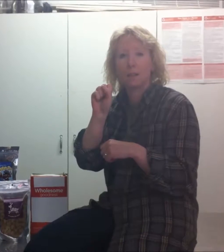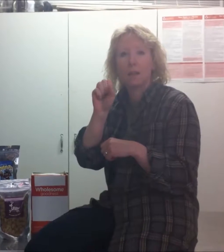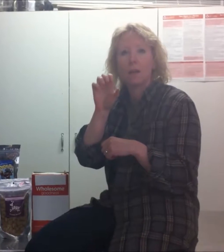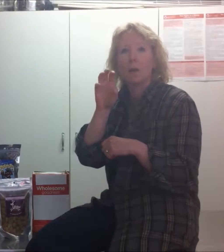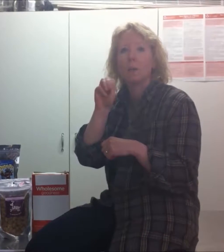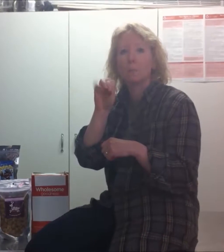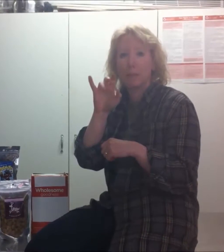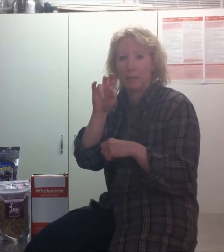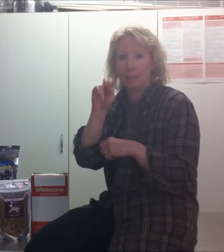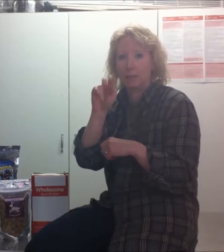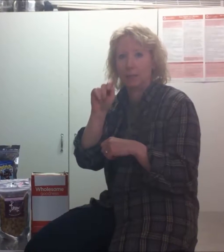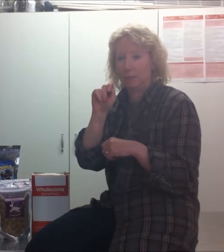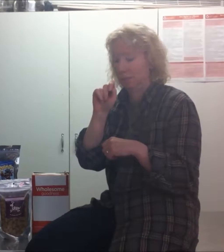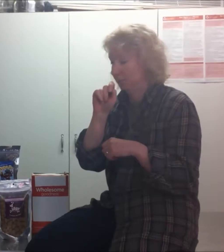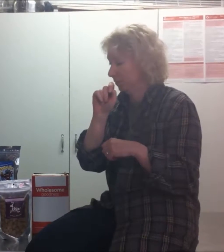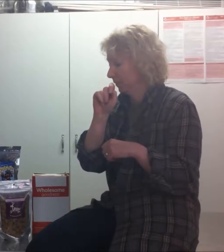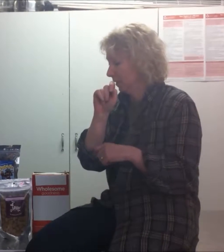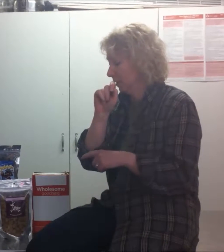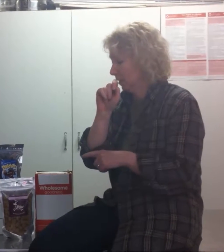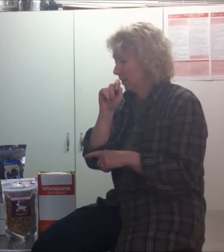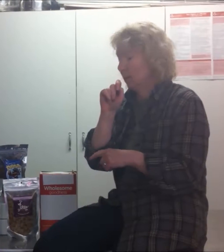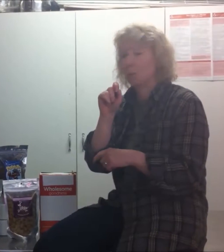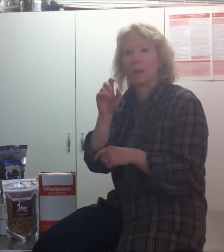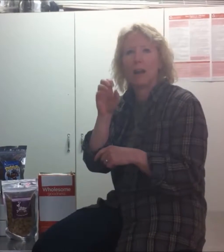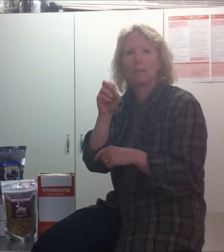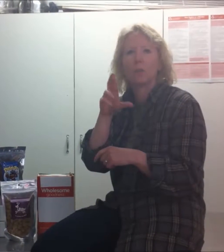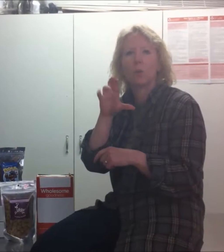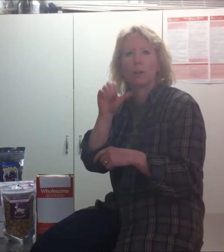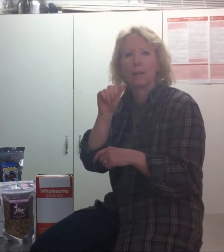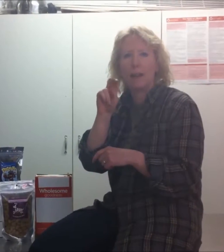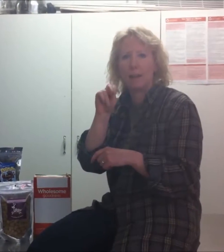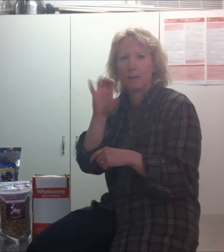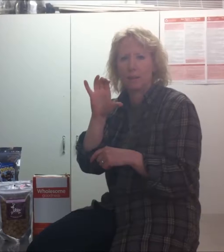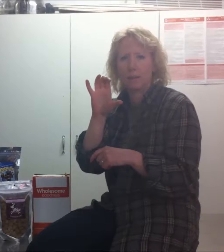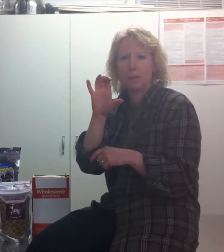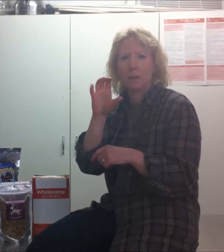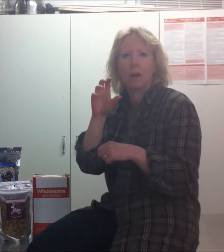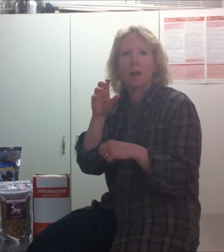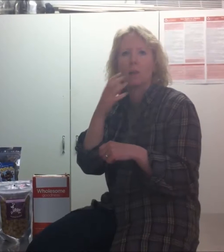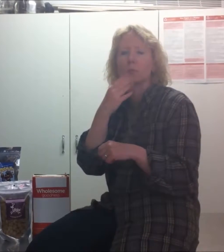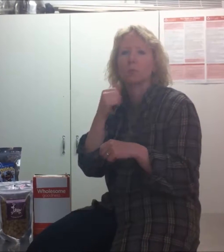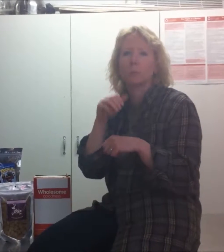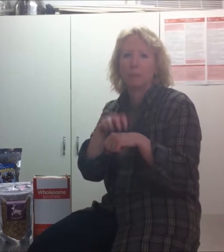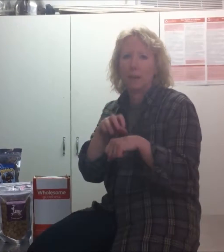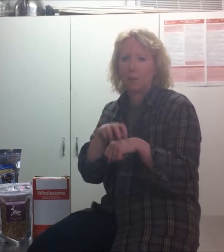Mint, then we have the Organic Food Potato.